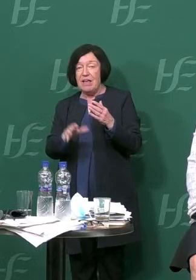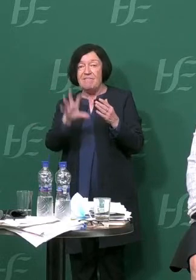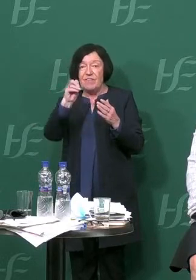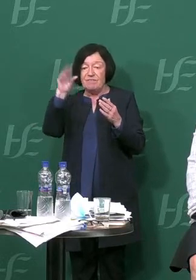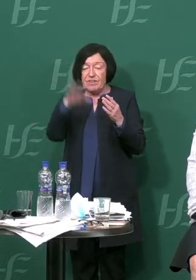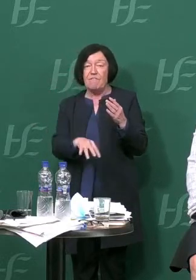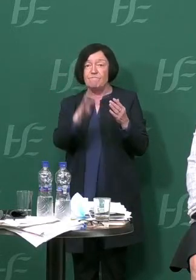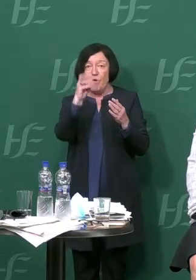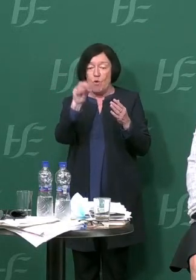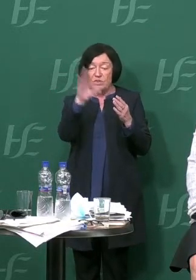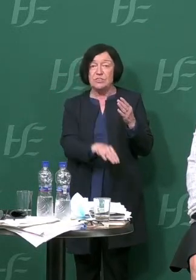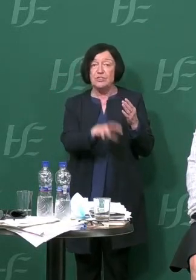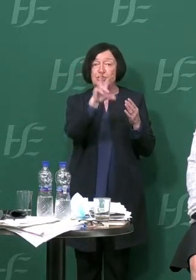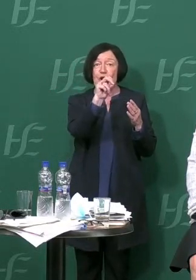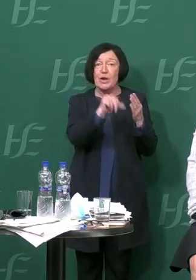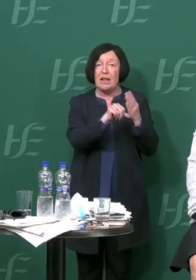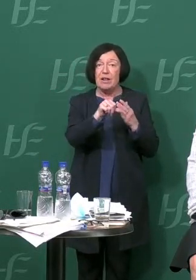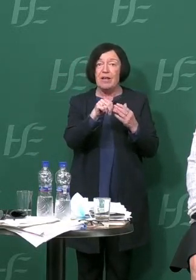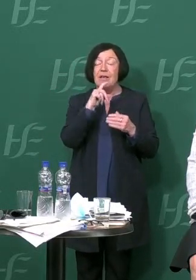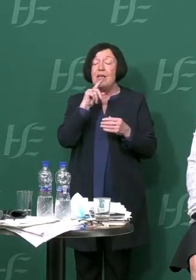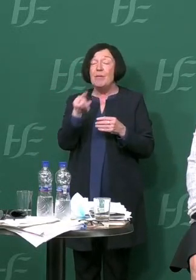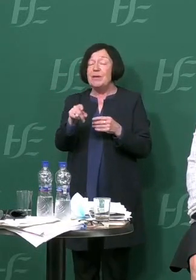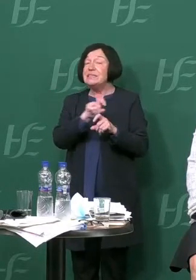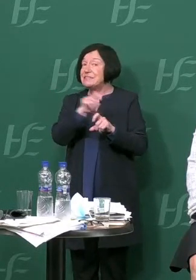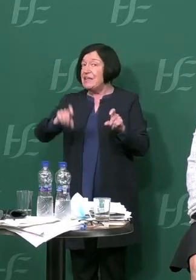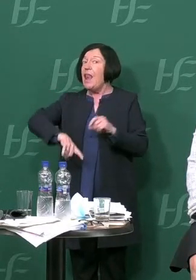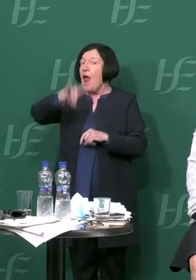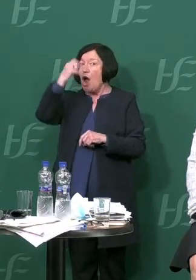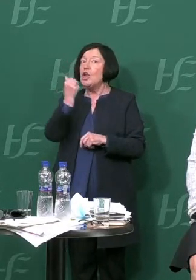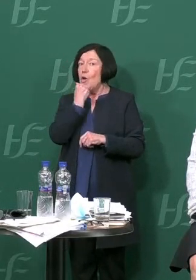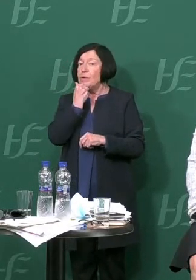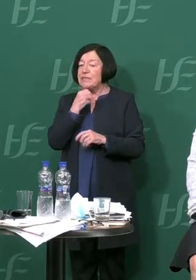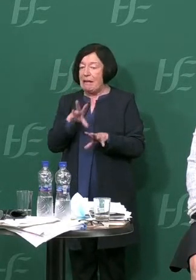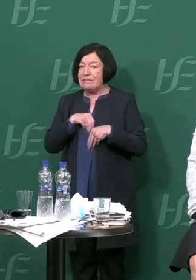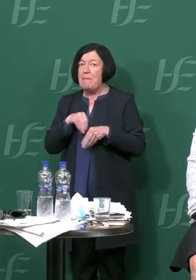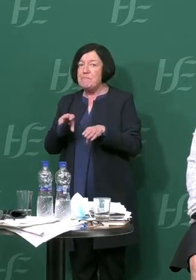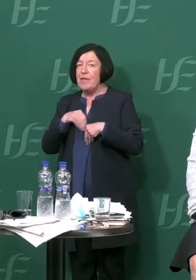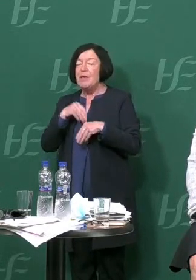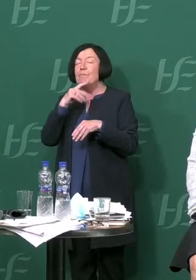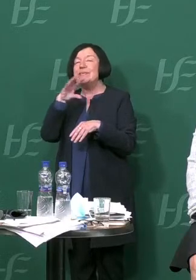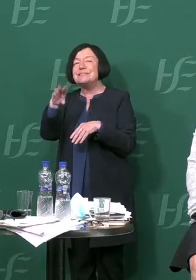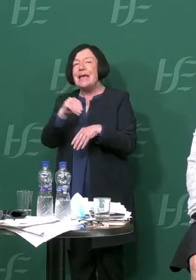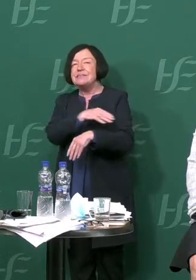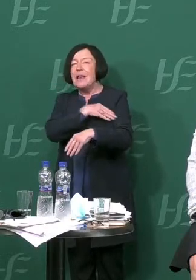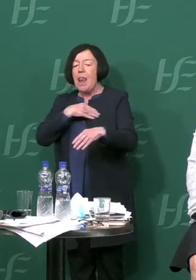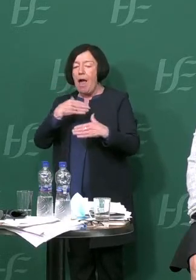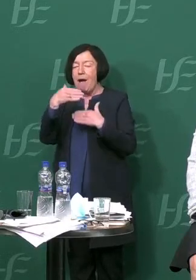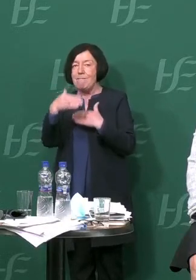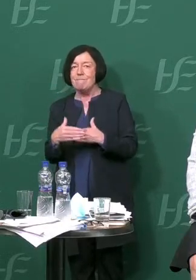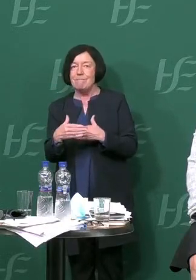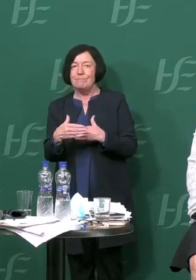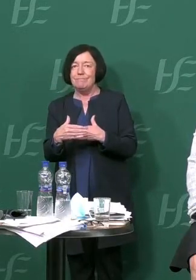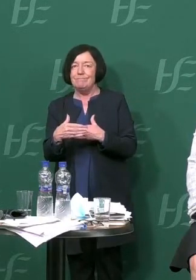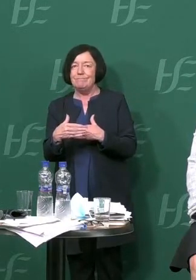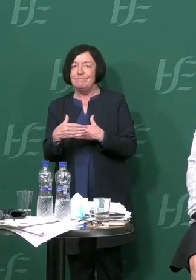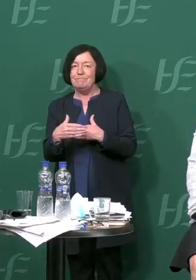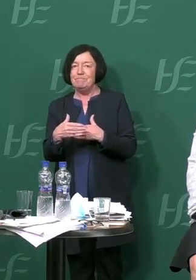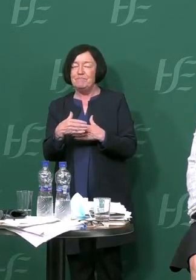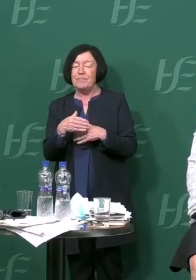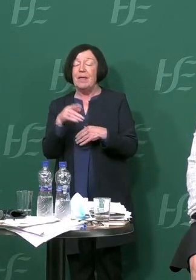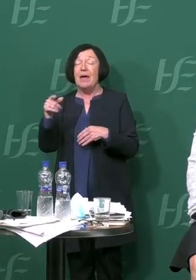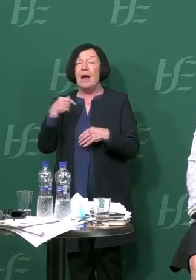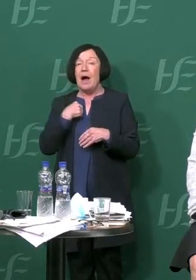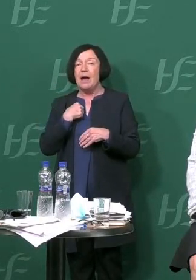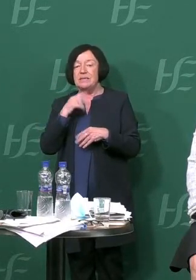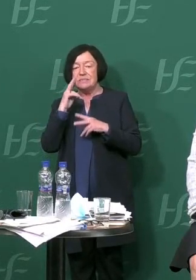40s, 30s, 20s, the uptake remains very high, but it takes a longer period of time. And certainly what